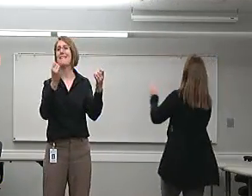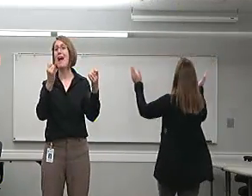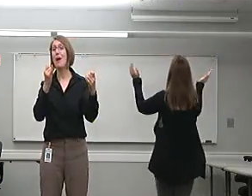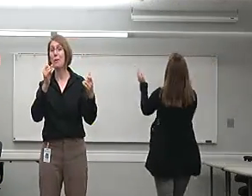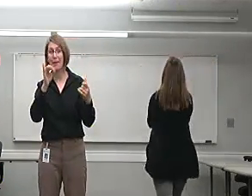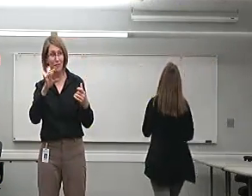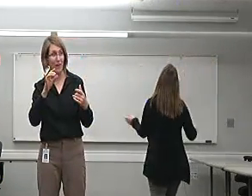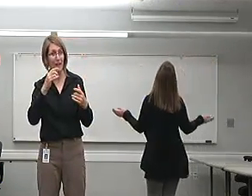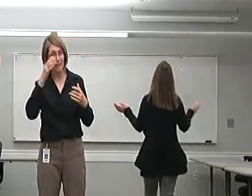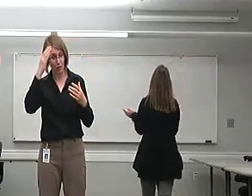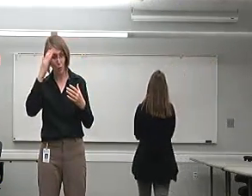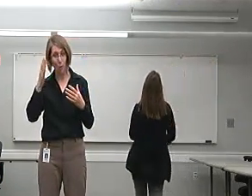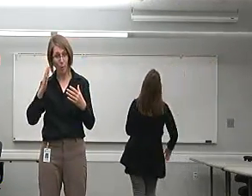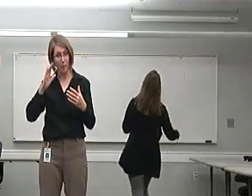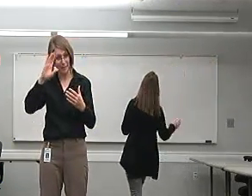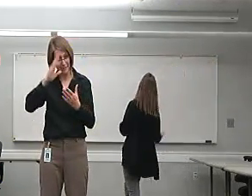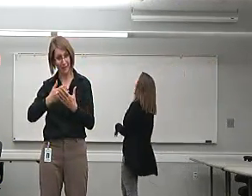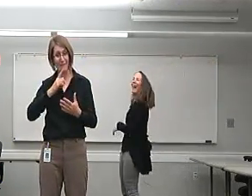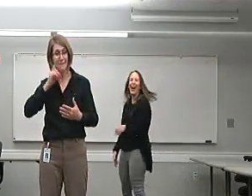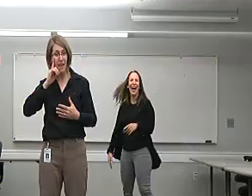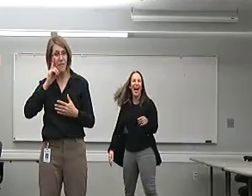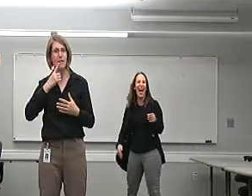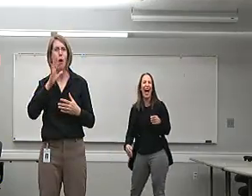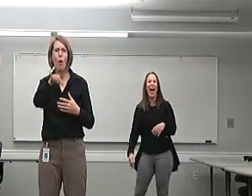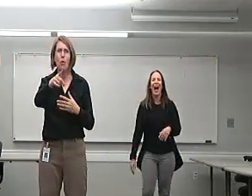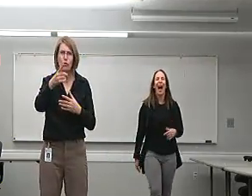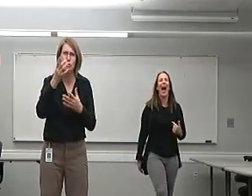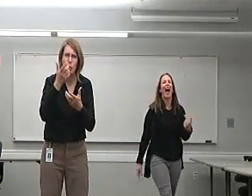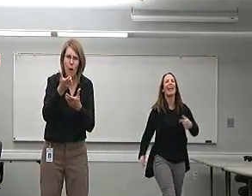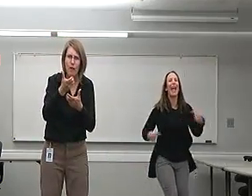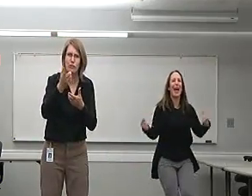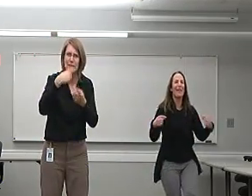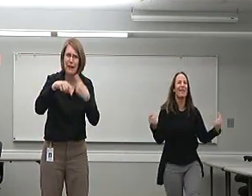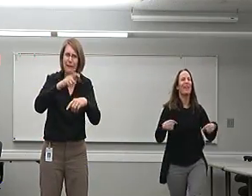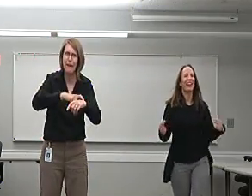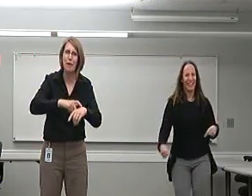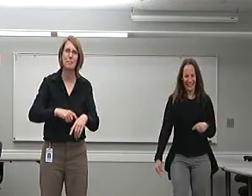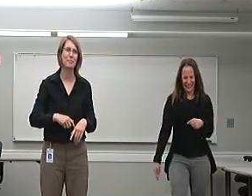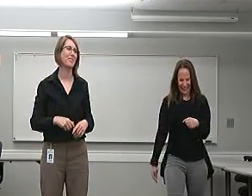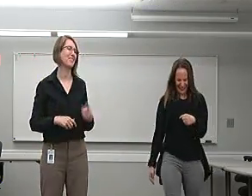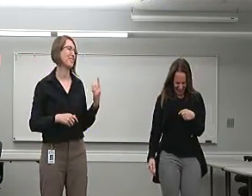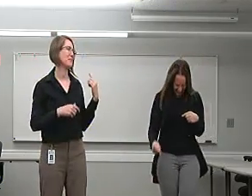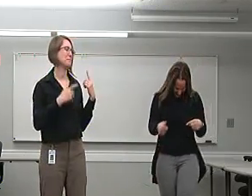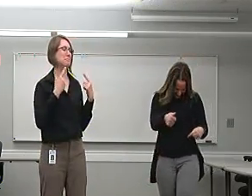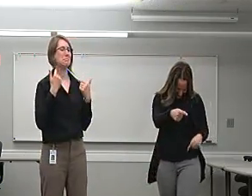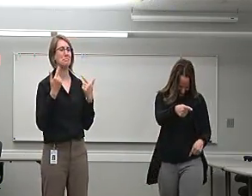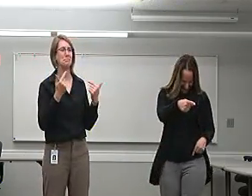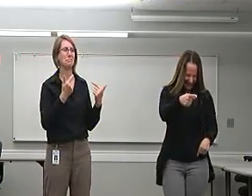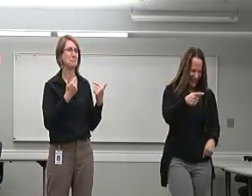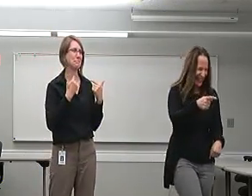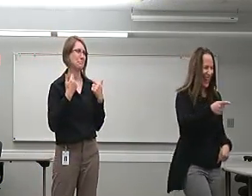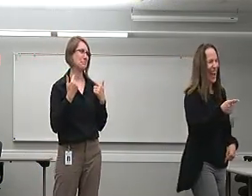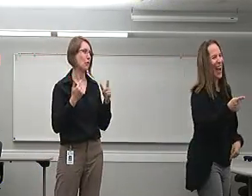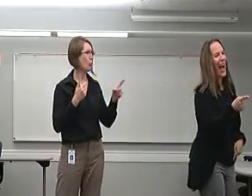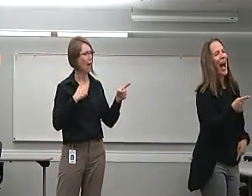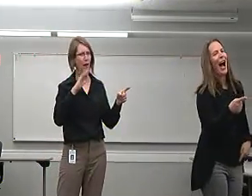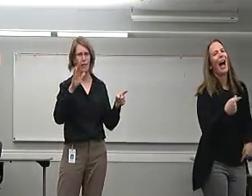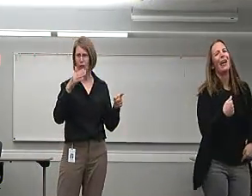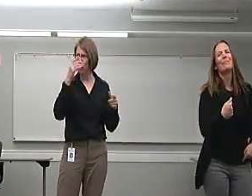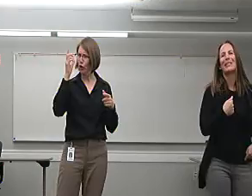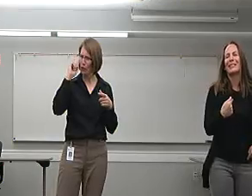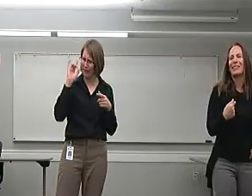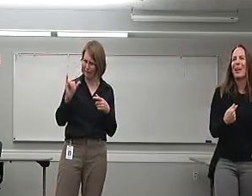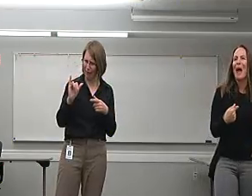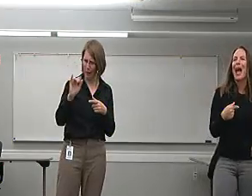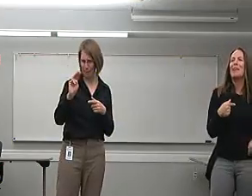Well, they're deaf. Do you watch Signing Time? I am. We have to do that, but Mr. Opus. I am